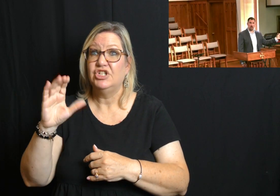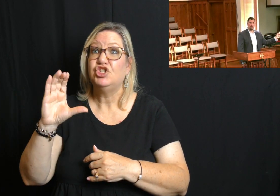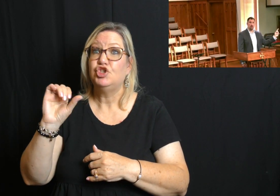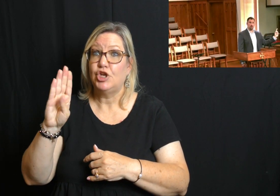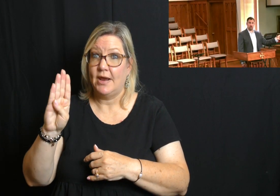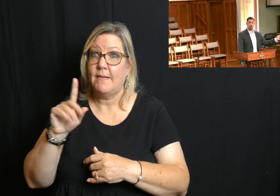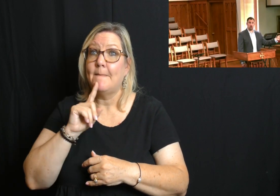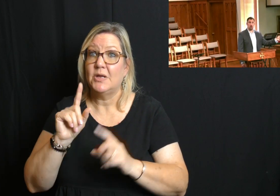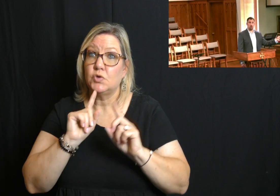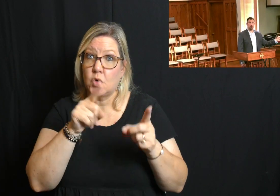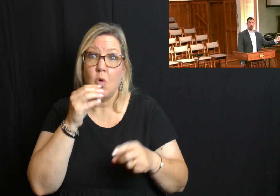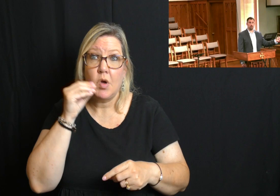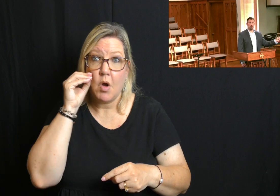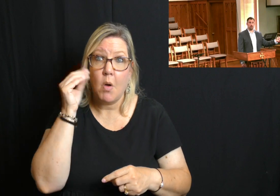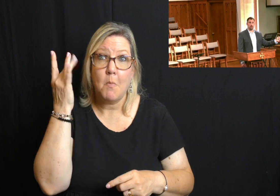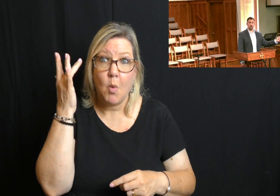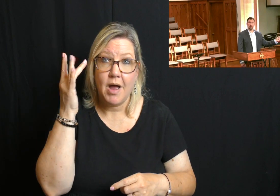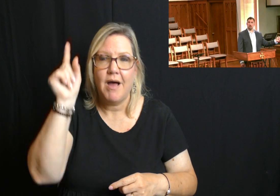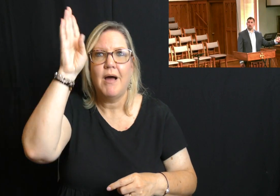was time for him to go home.